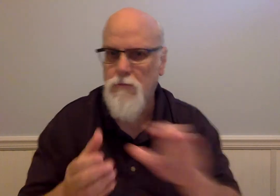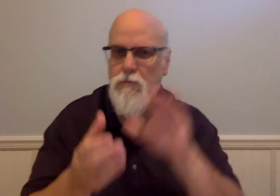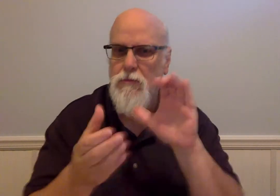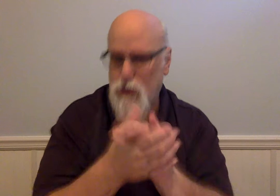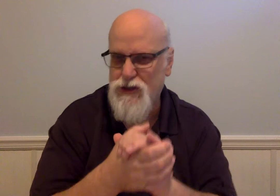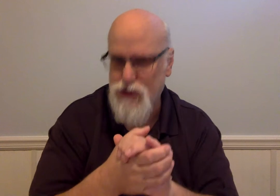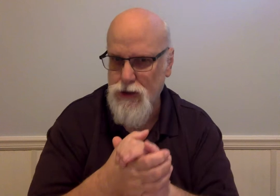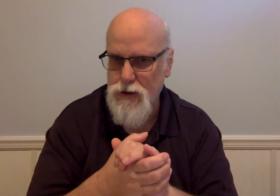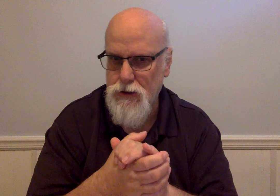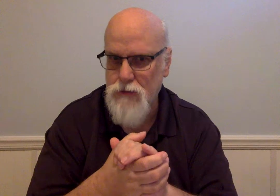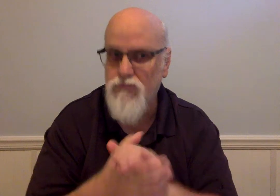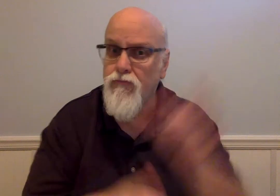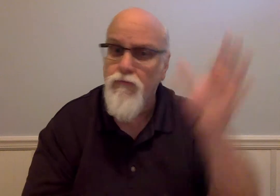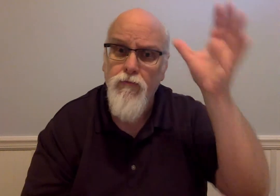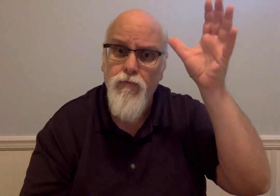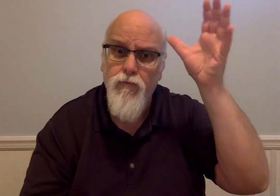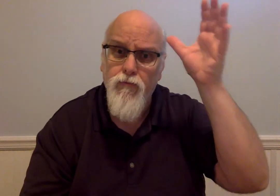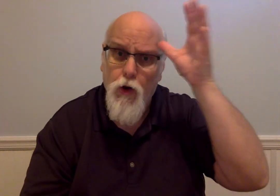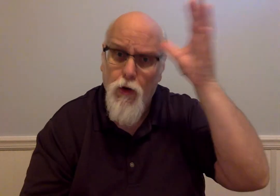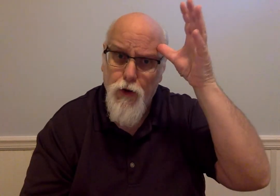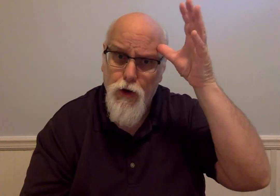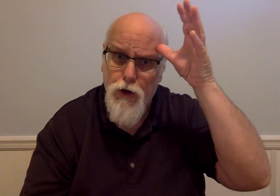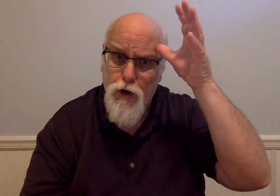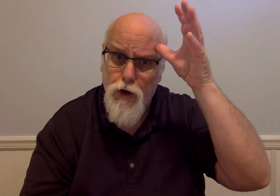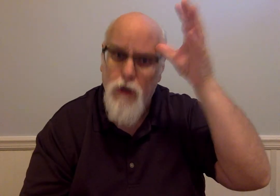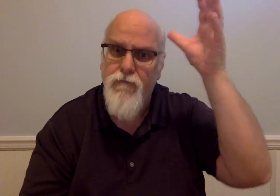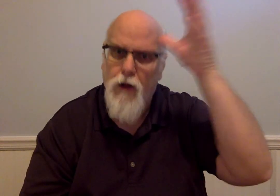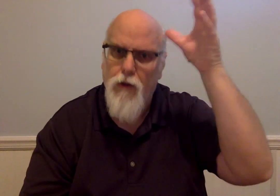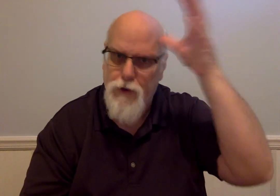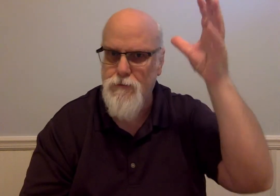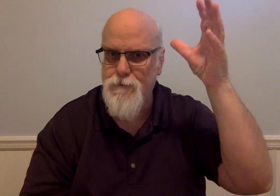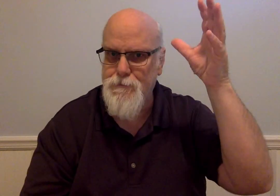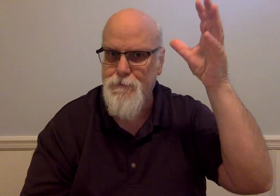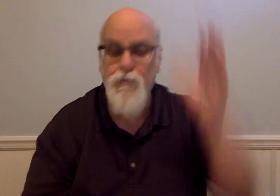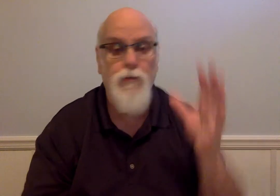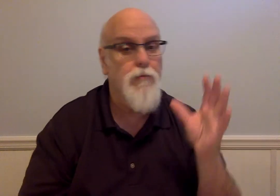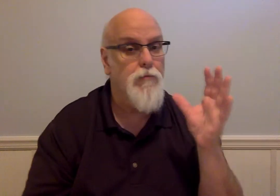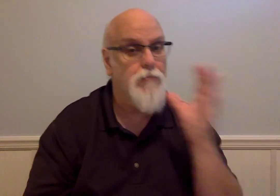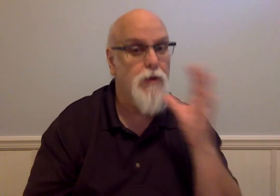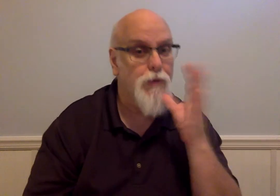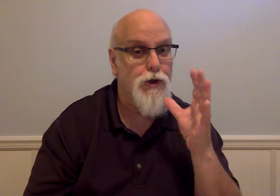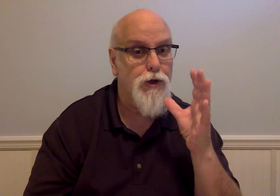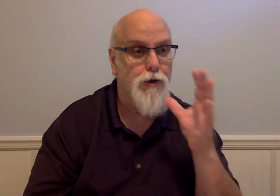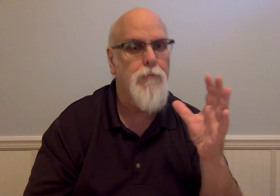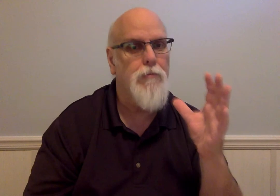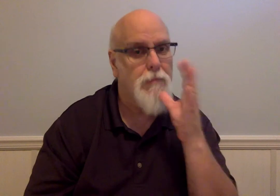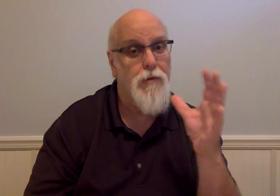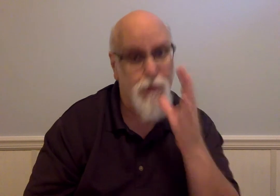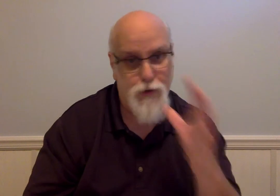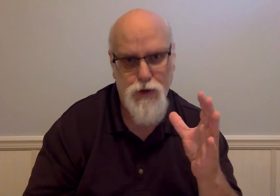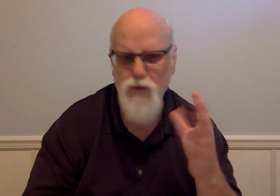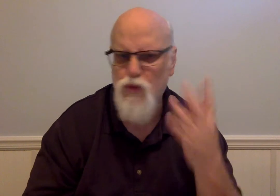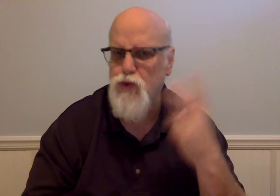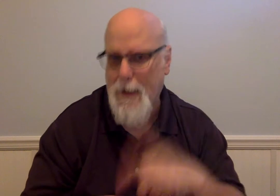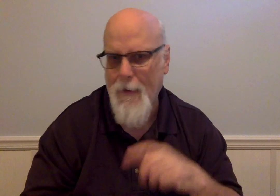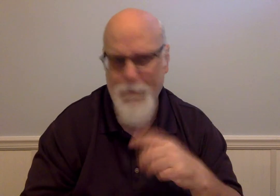same-sex couples, and so same sex. So sometimes you have two dads, so you have two dads and two moms. And so you